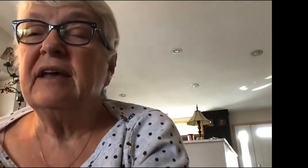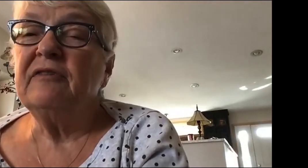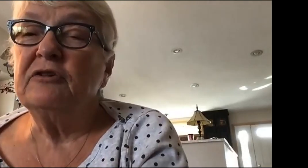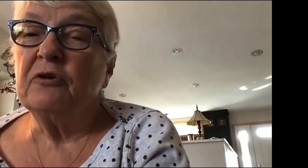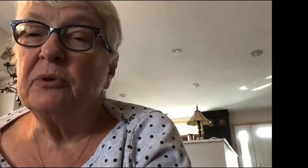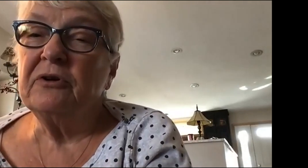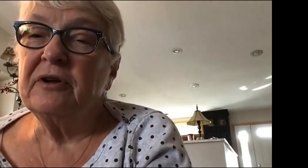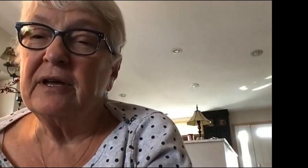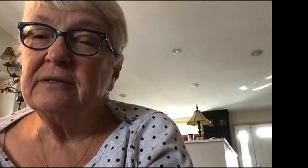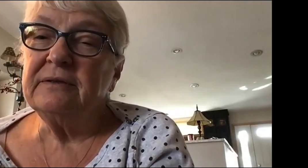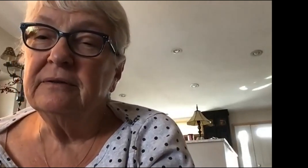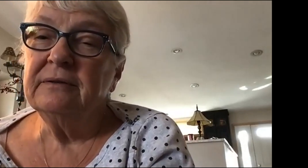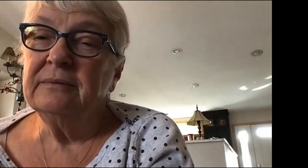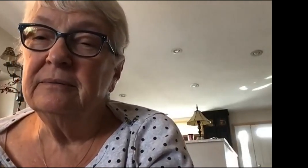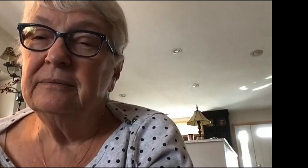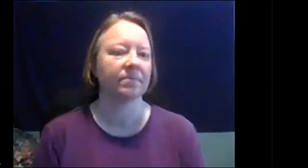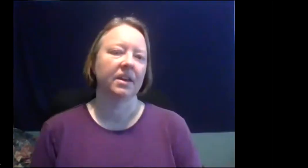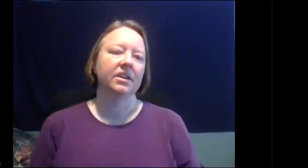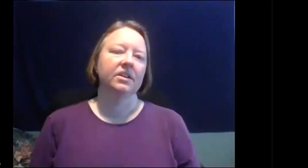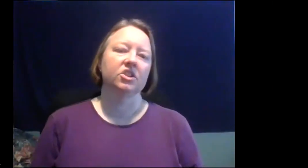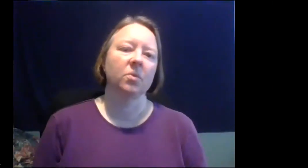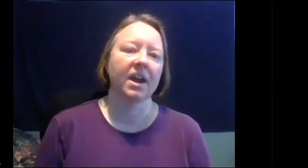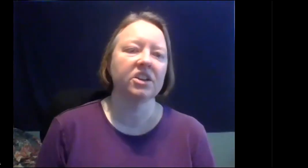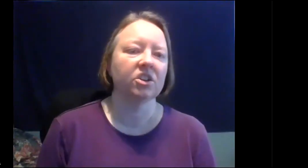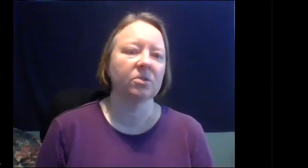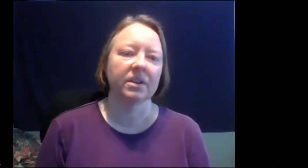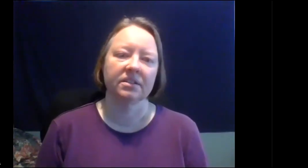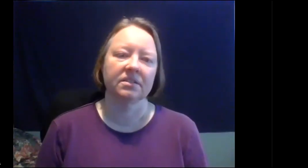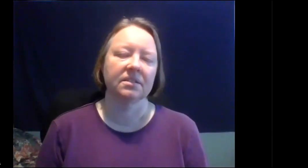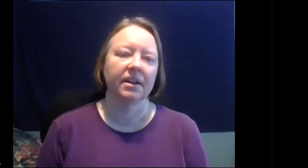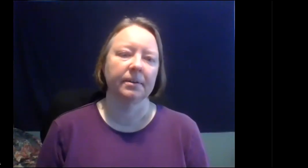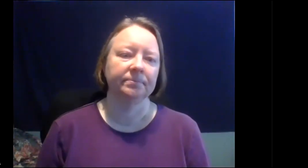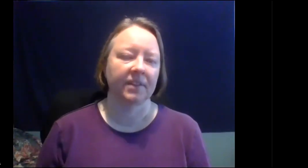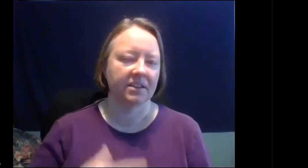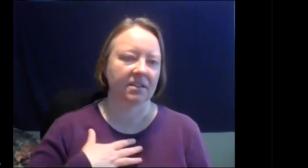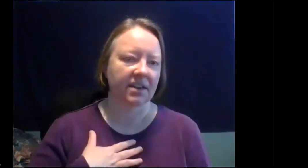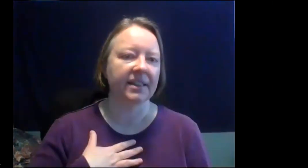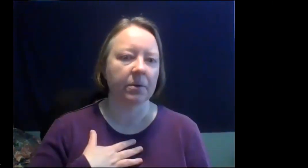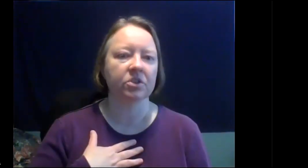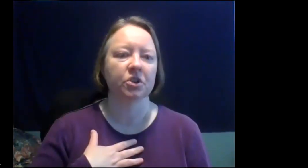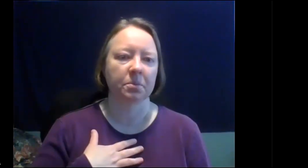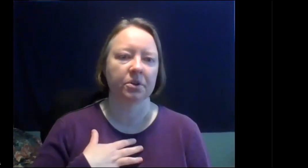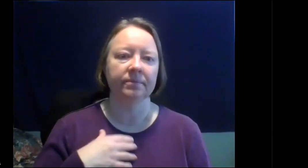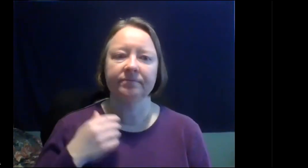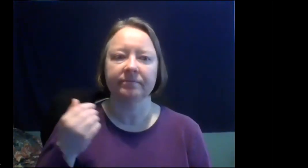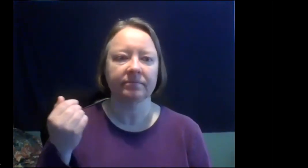deaf interpreter does? Oh, sure. So what I do is, as a sign language interpreter,